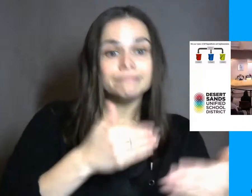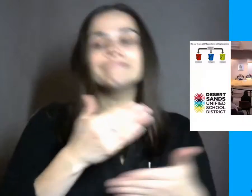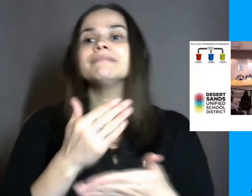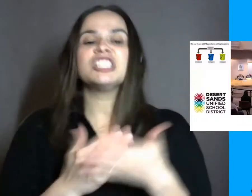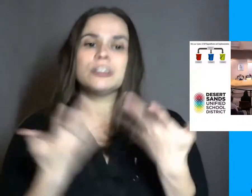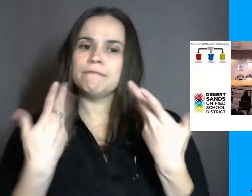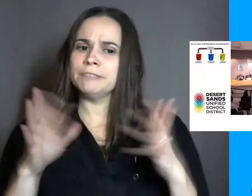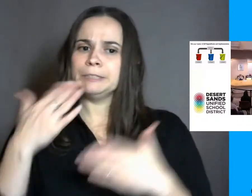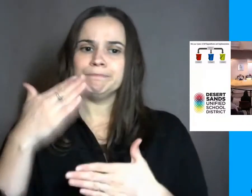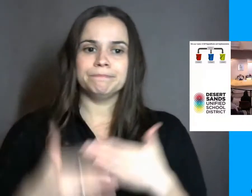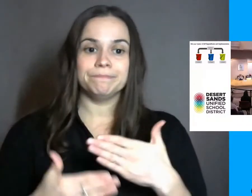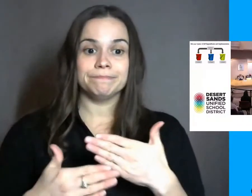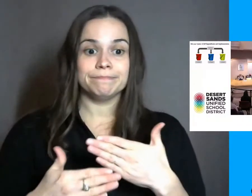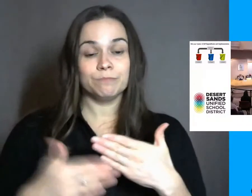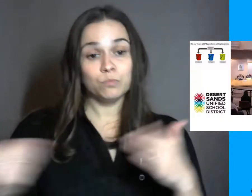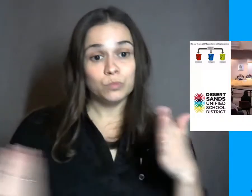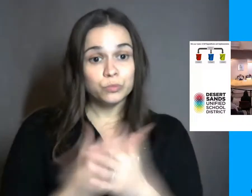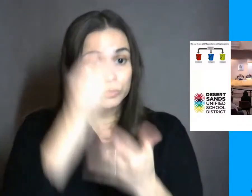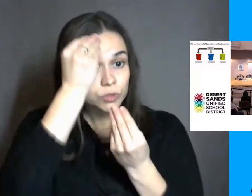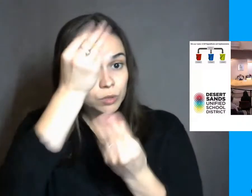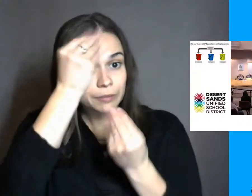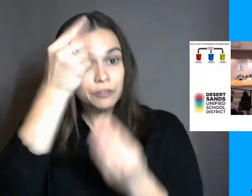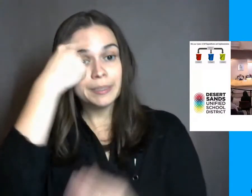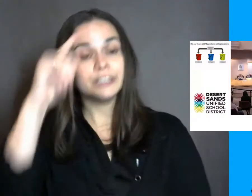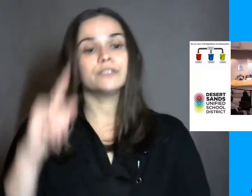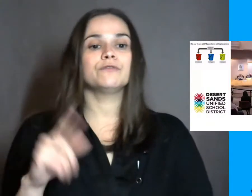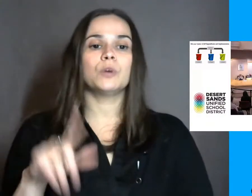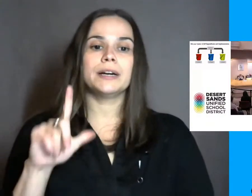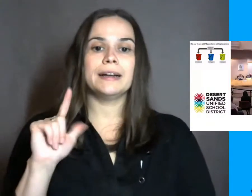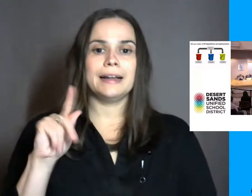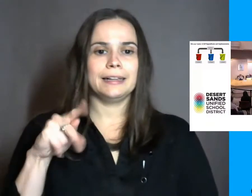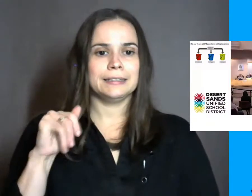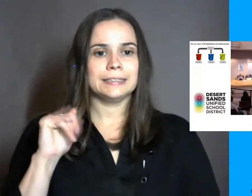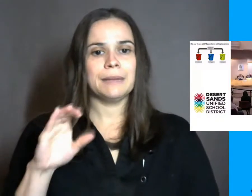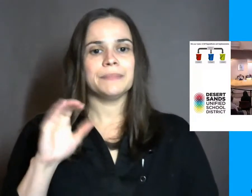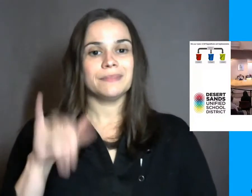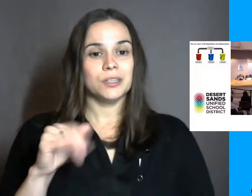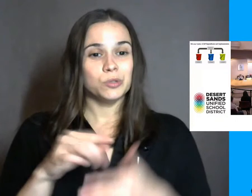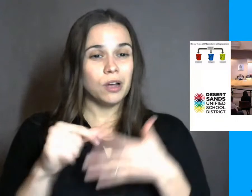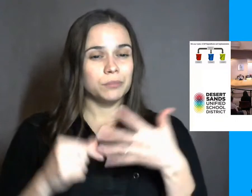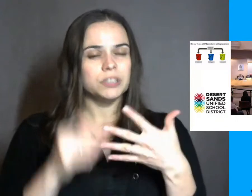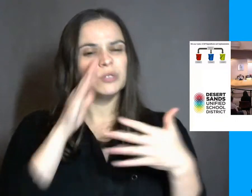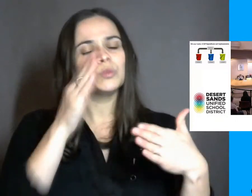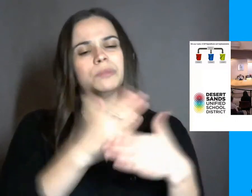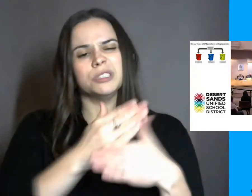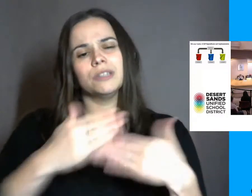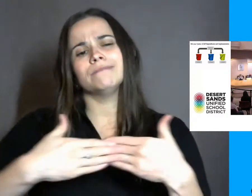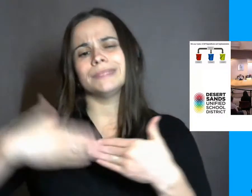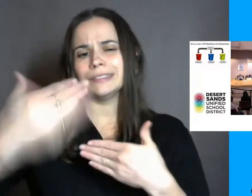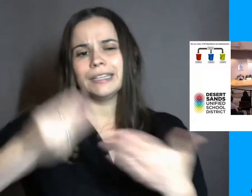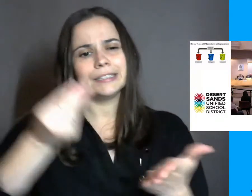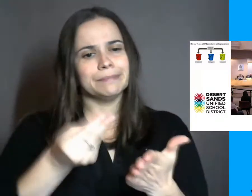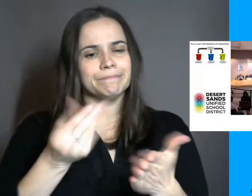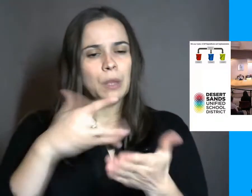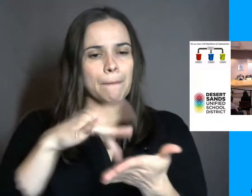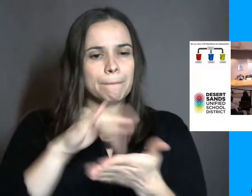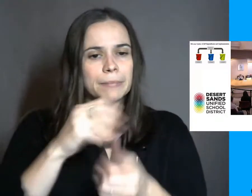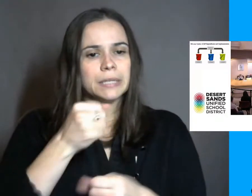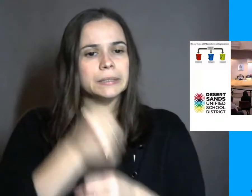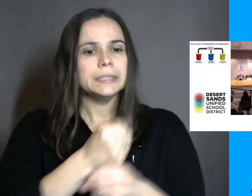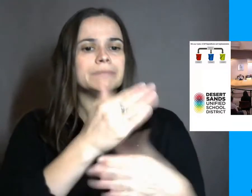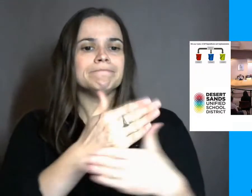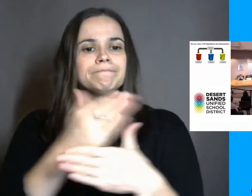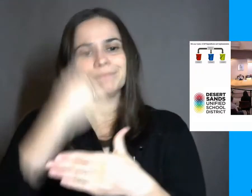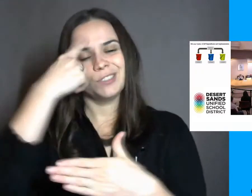An update of the LCAP actions will be shared with the expenditures through the mid-year budget update on the slides following the